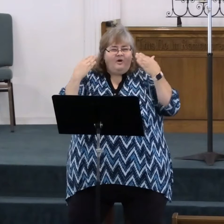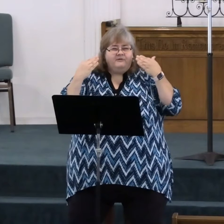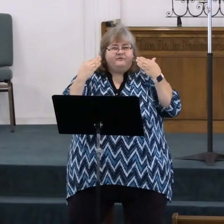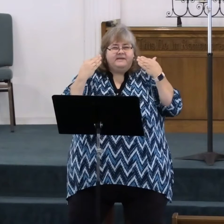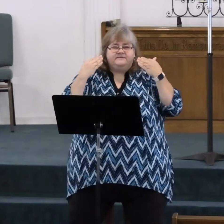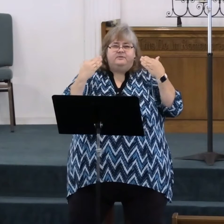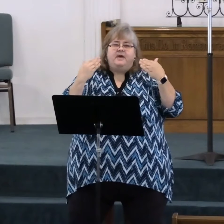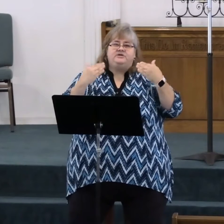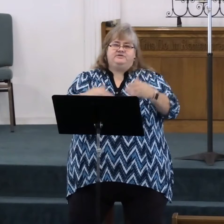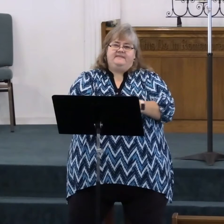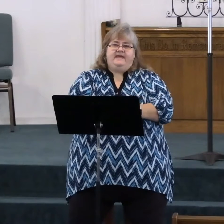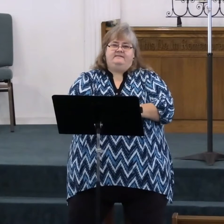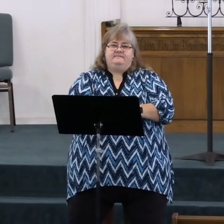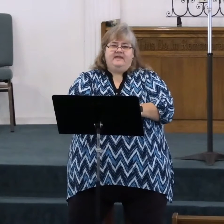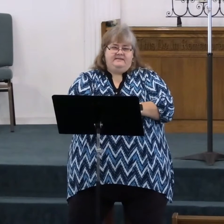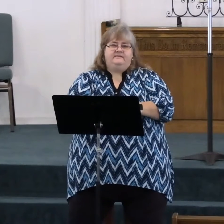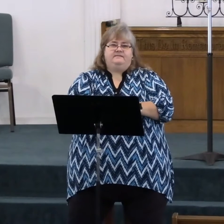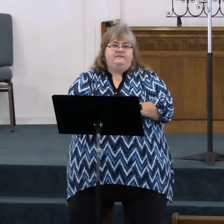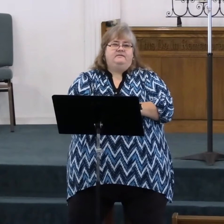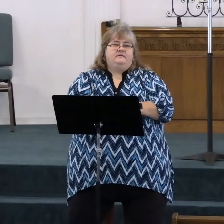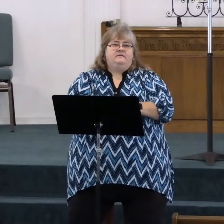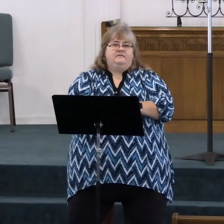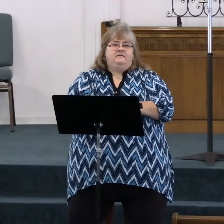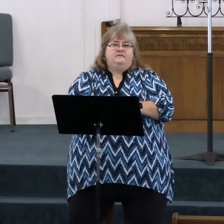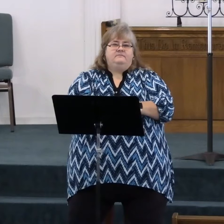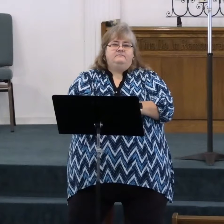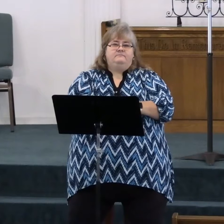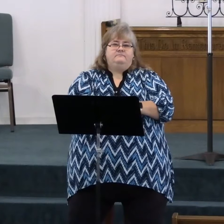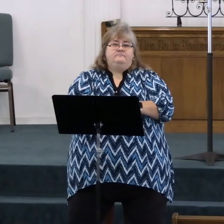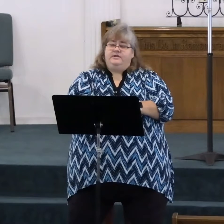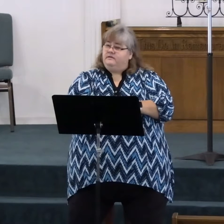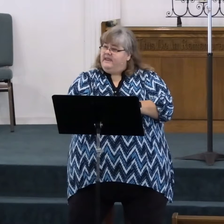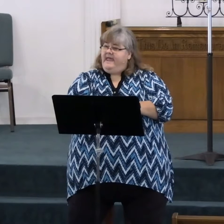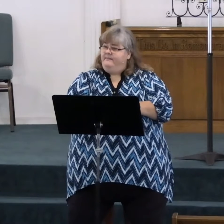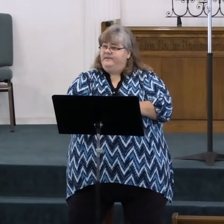hard for us to imagine that, ain't it? But it could happen.